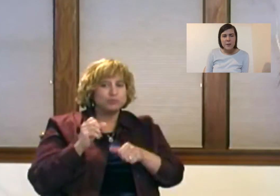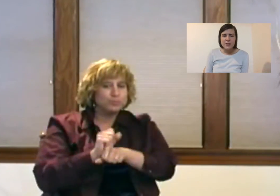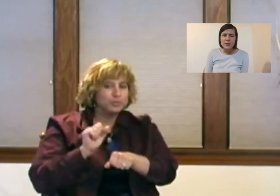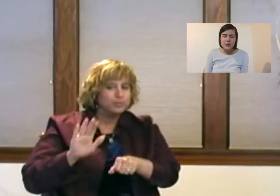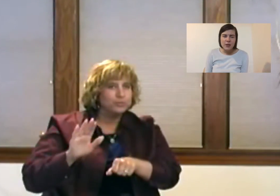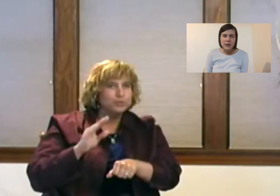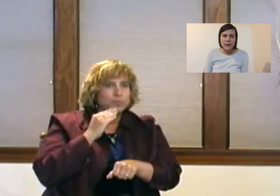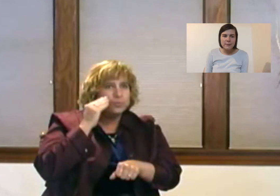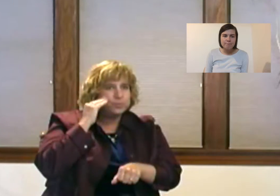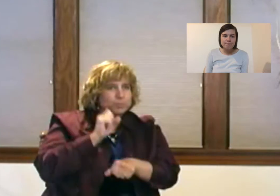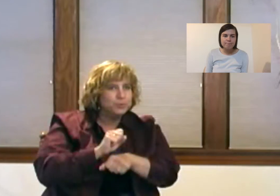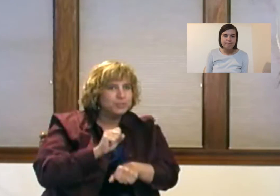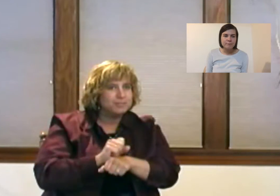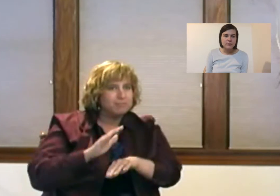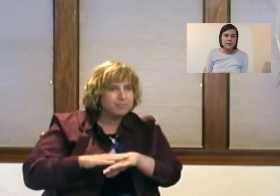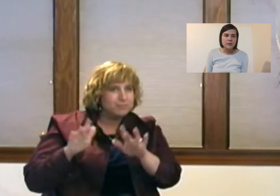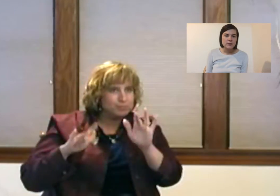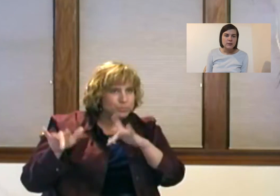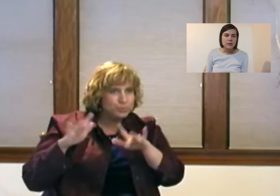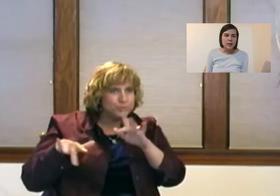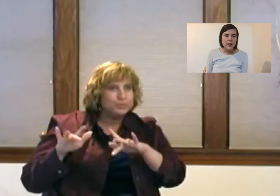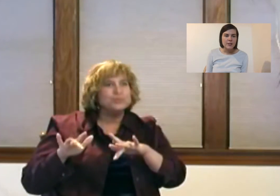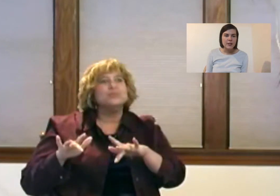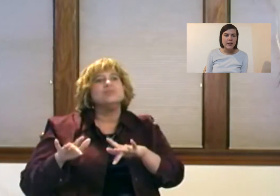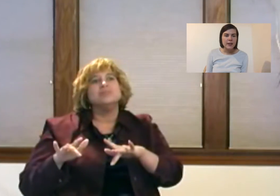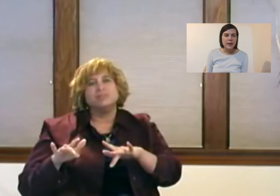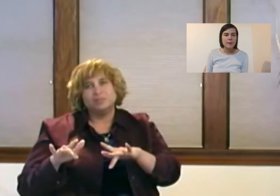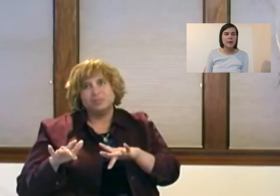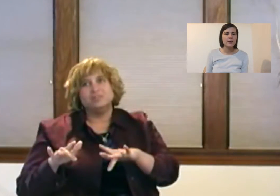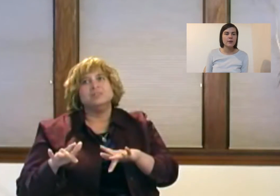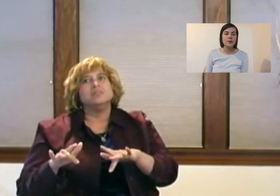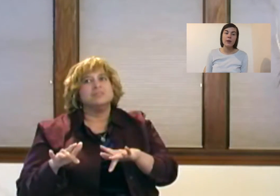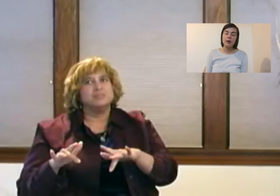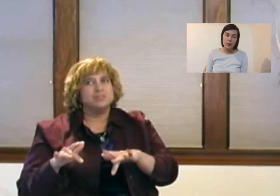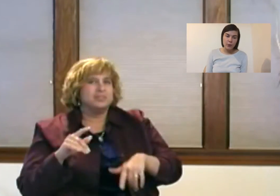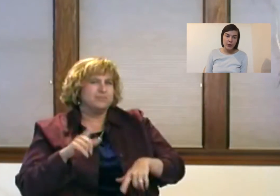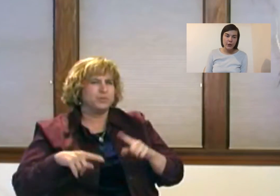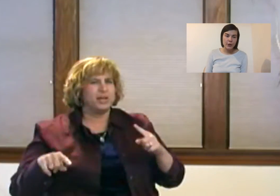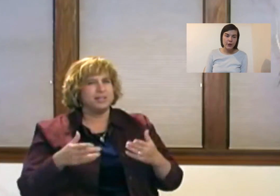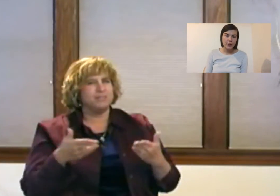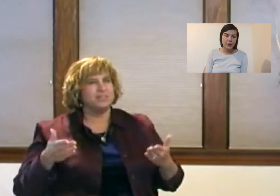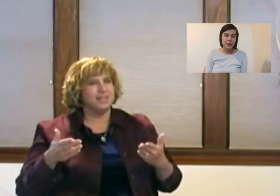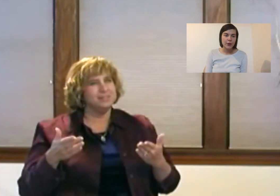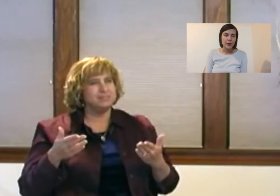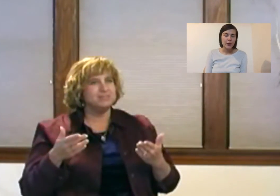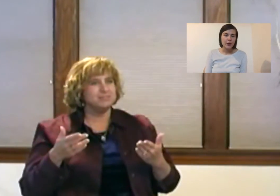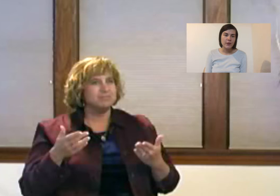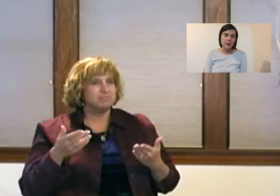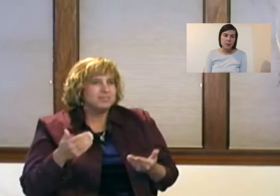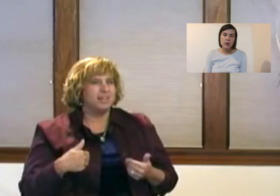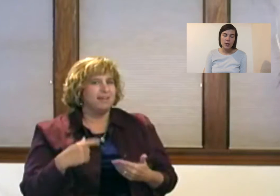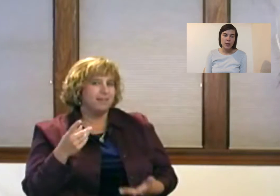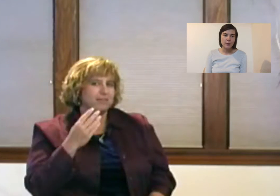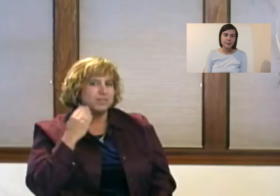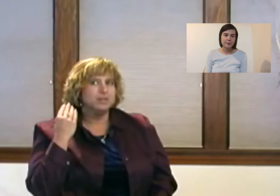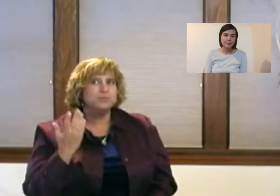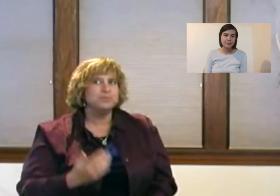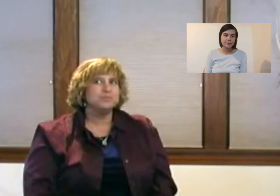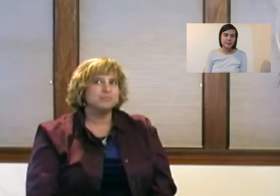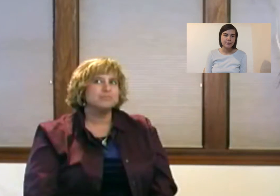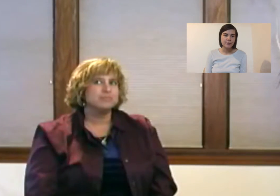I help my children. I educate them how to do their homework on the